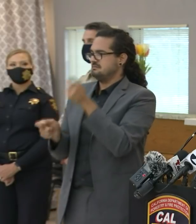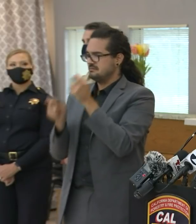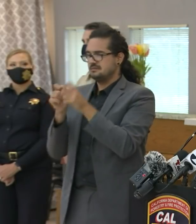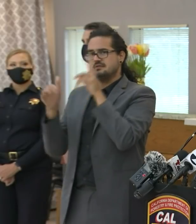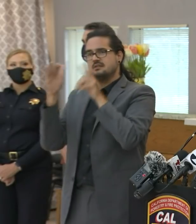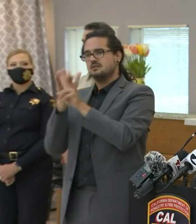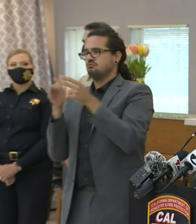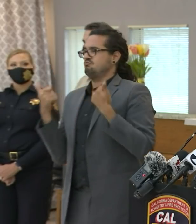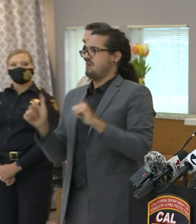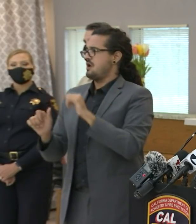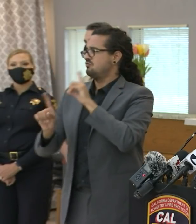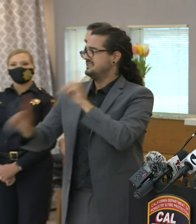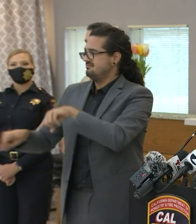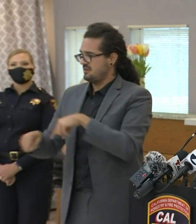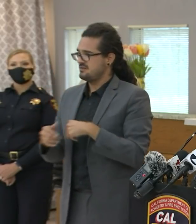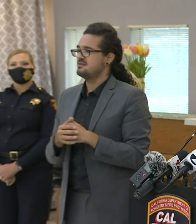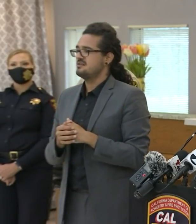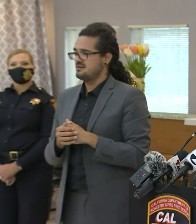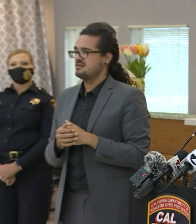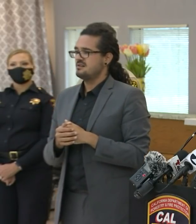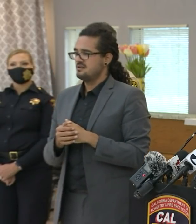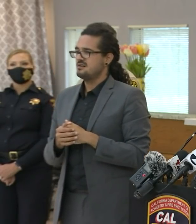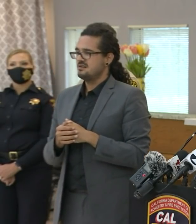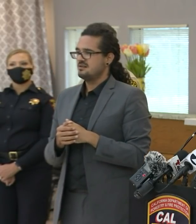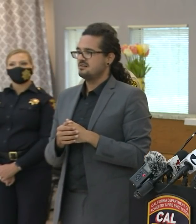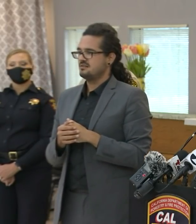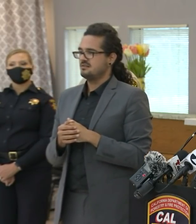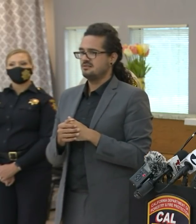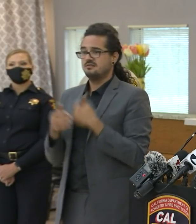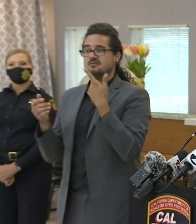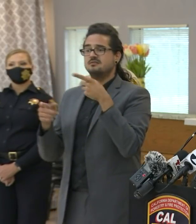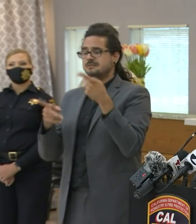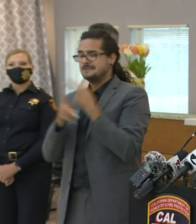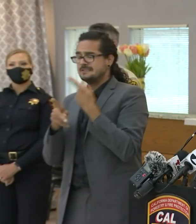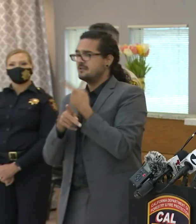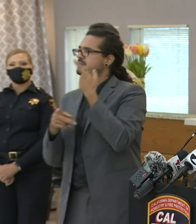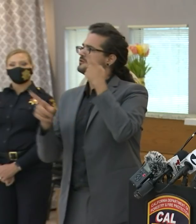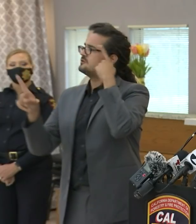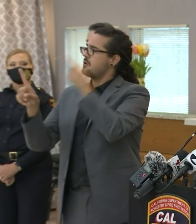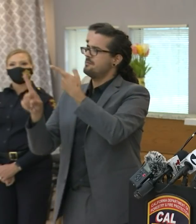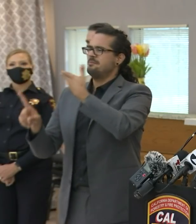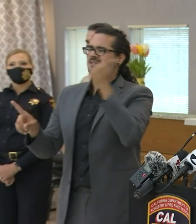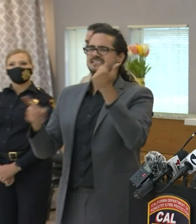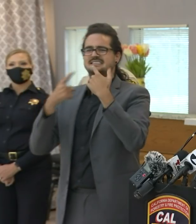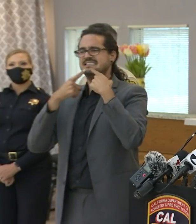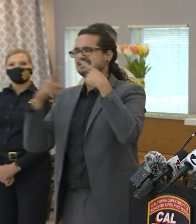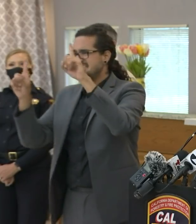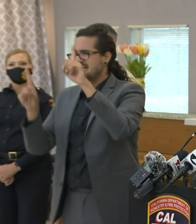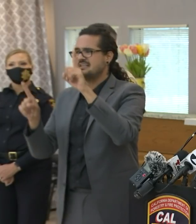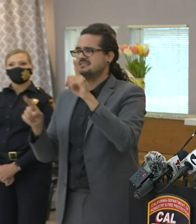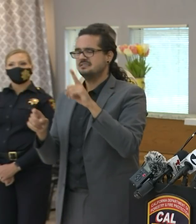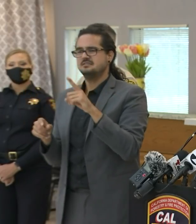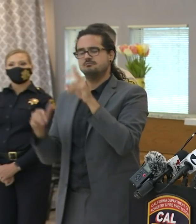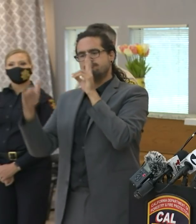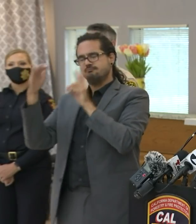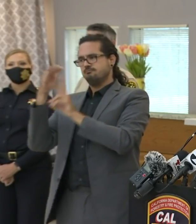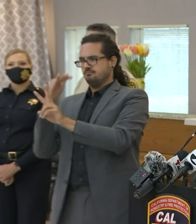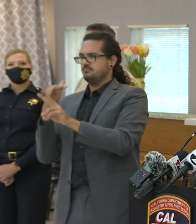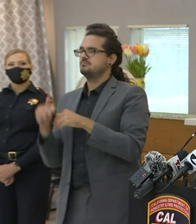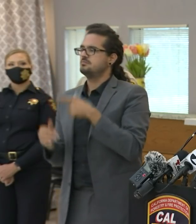best chance of success. So that we try not to react, but we can be proactive in the firefighting. Just to follow